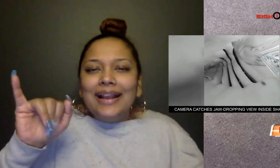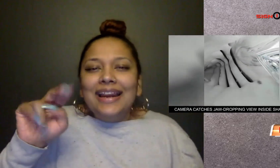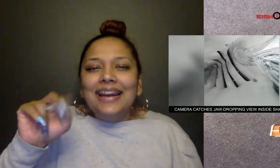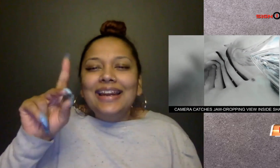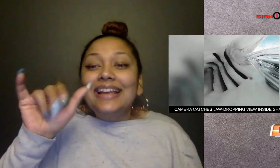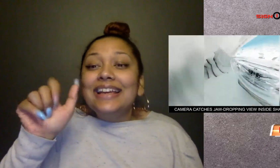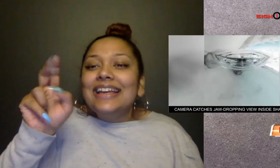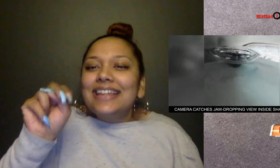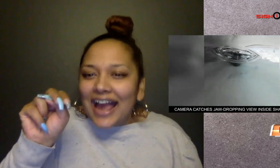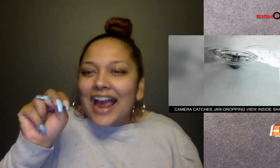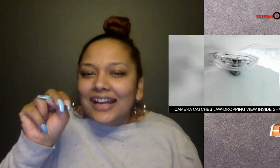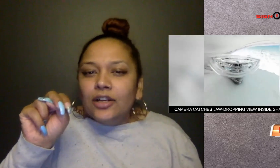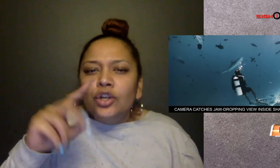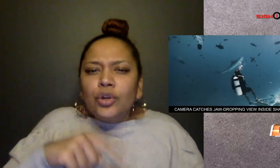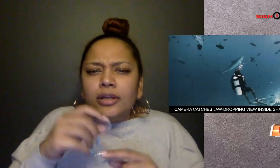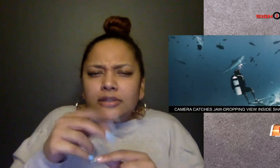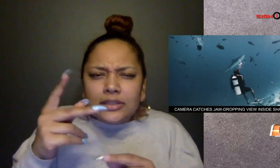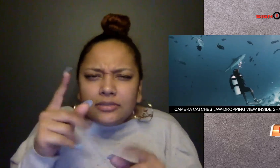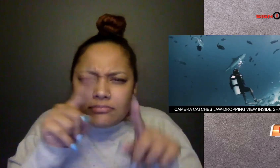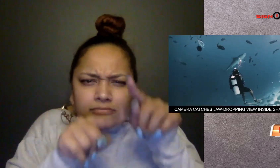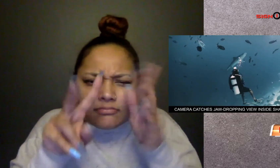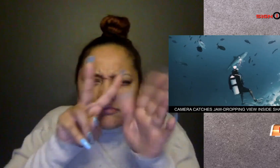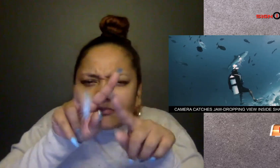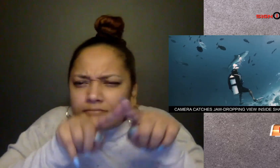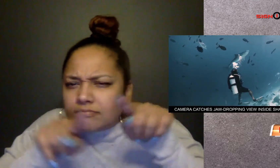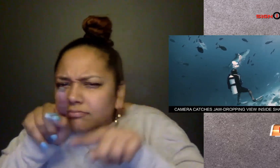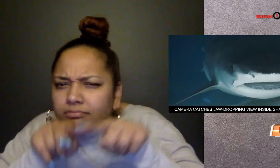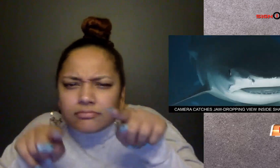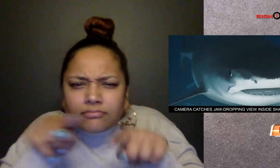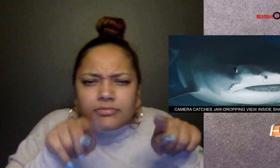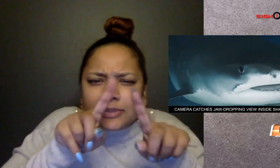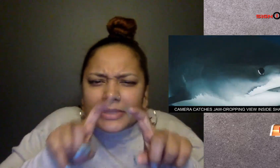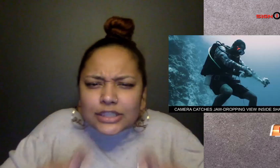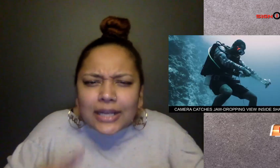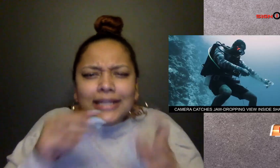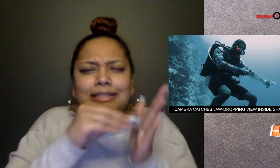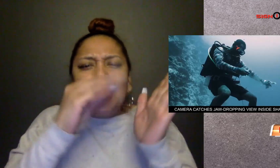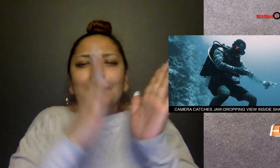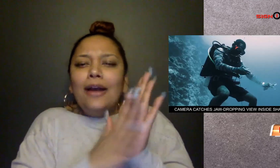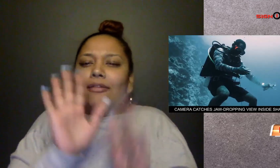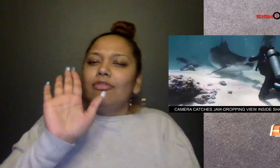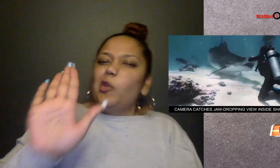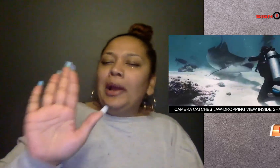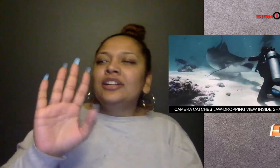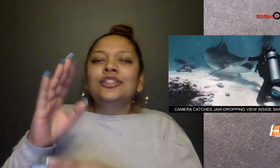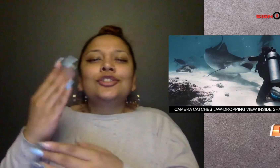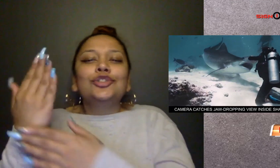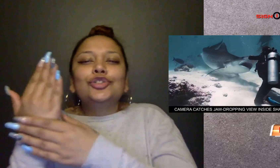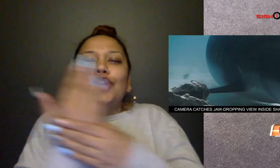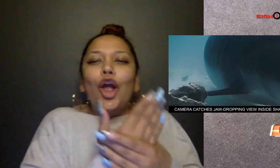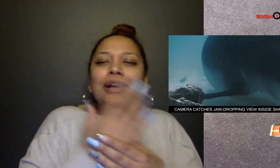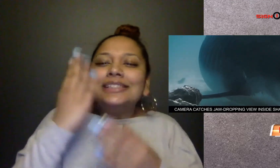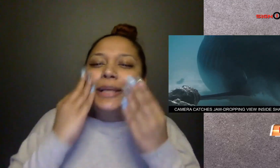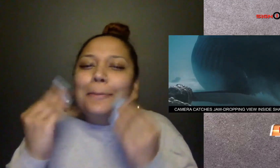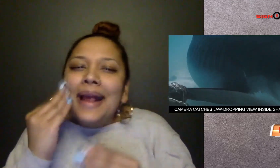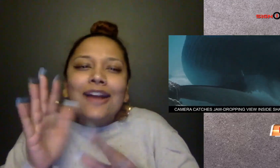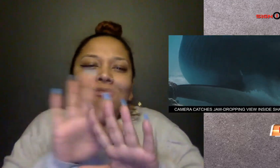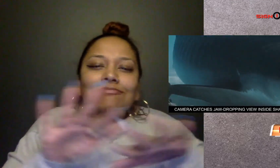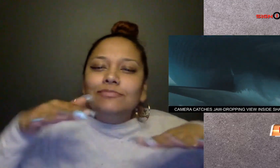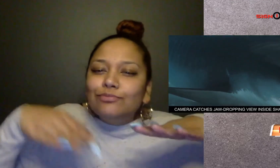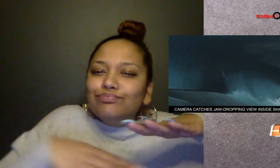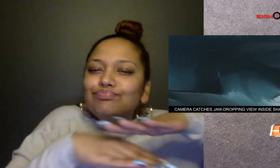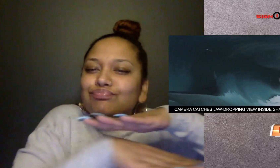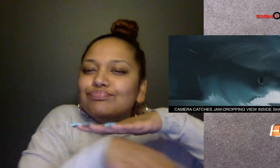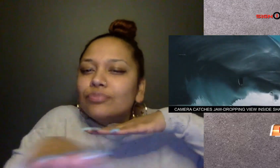divers mounted the camera in the sand of the indian ocean to make a documentary about shark